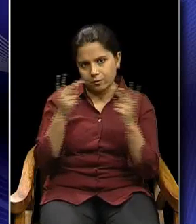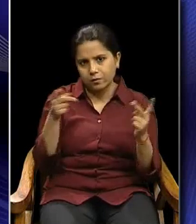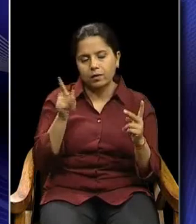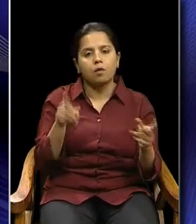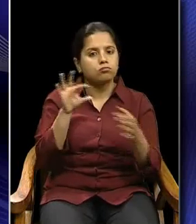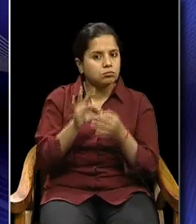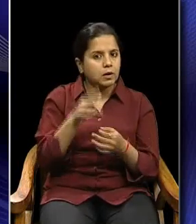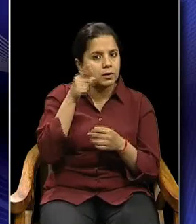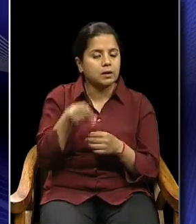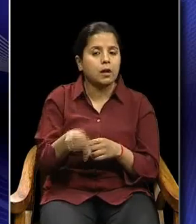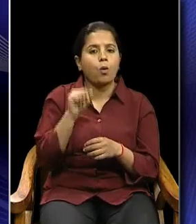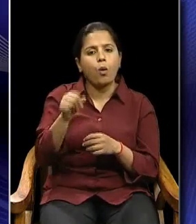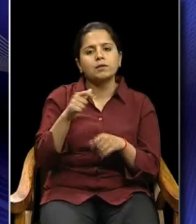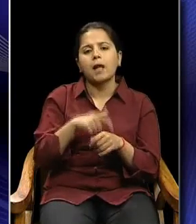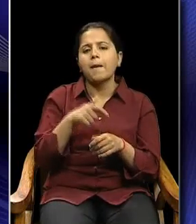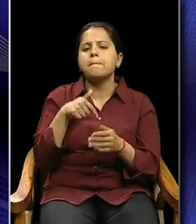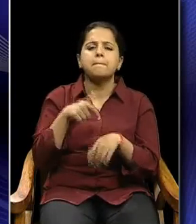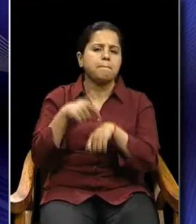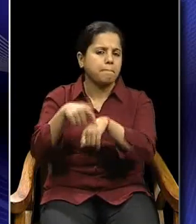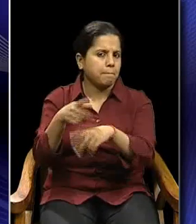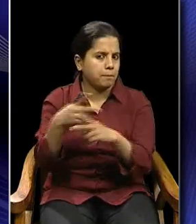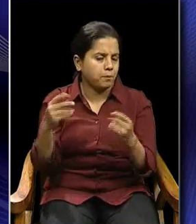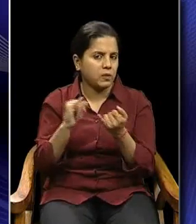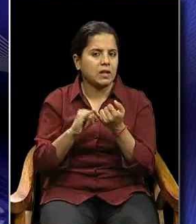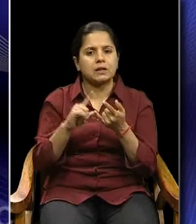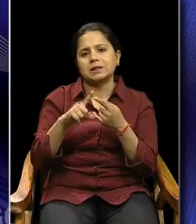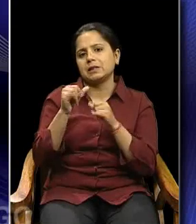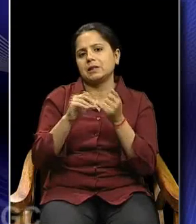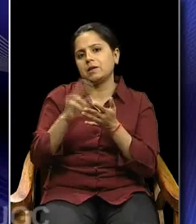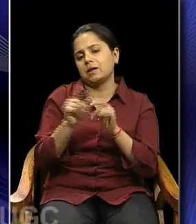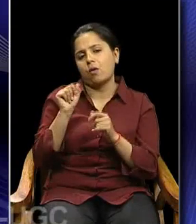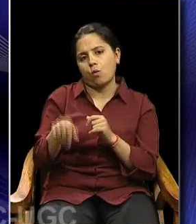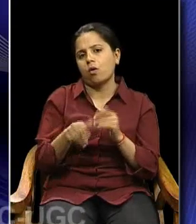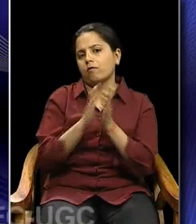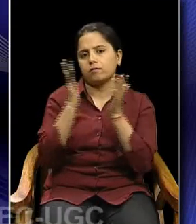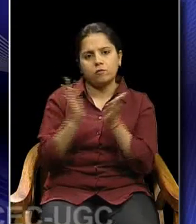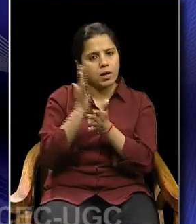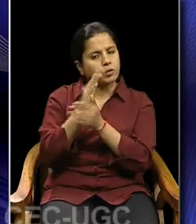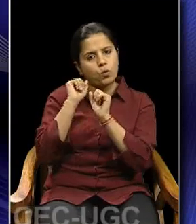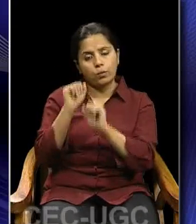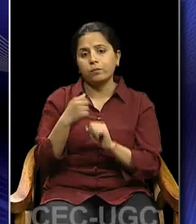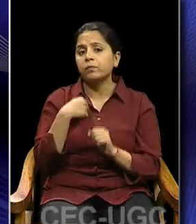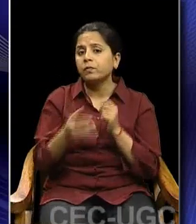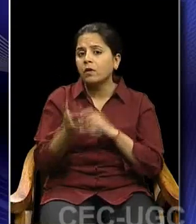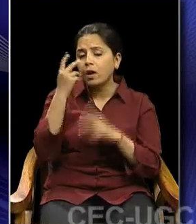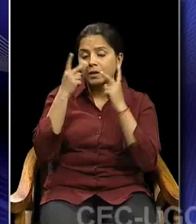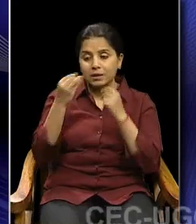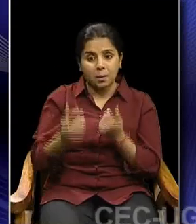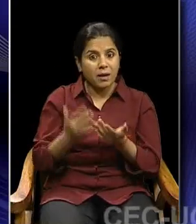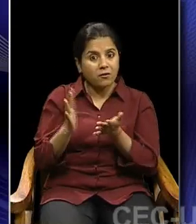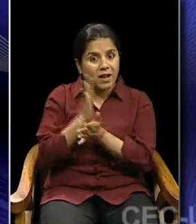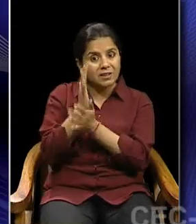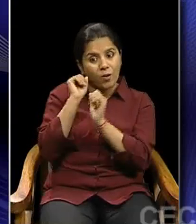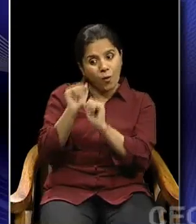treated as the seasonal festivals. So in that context, when we find that the recent festivals, some